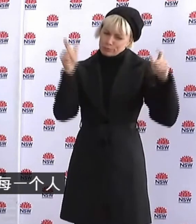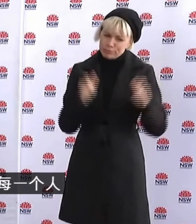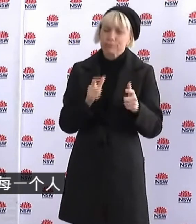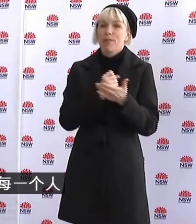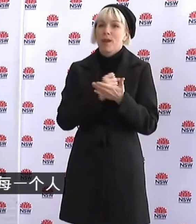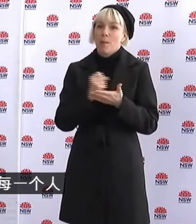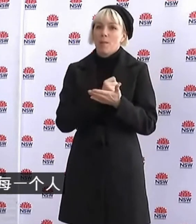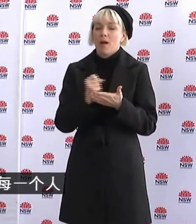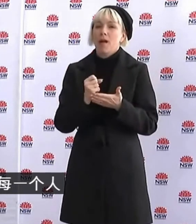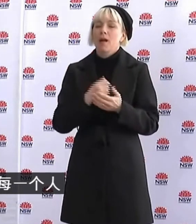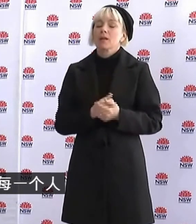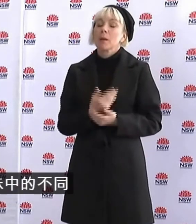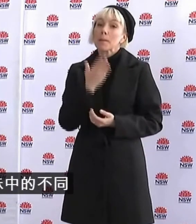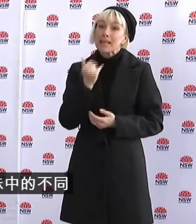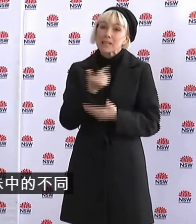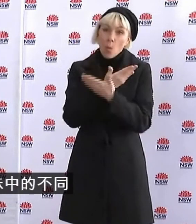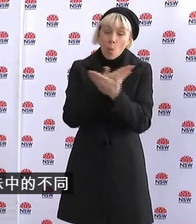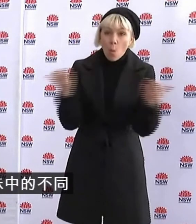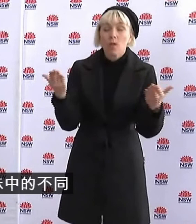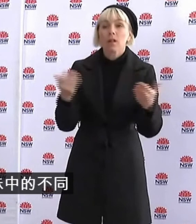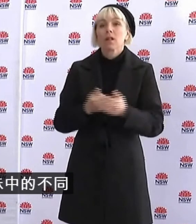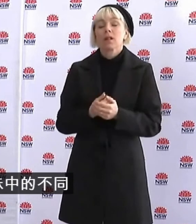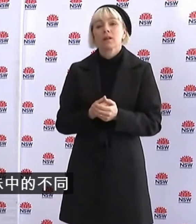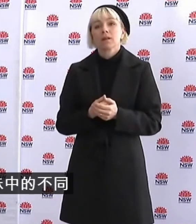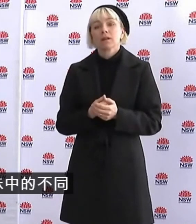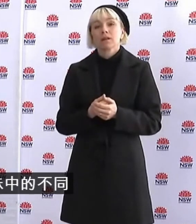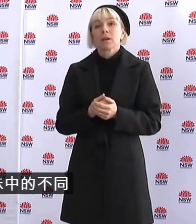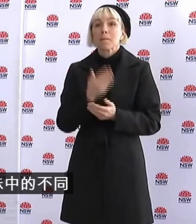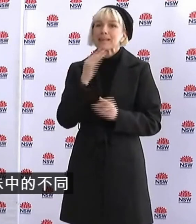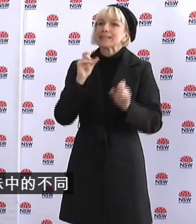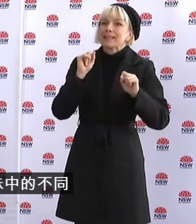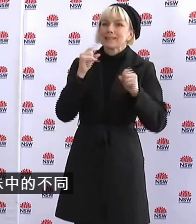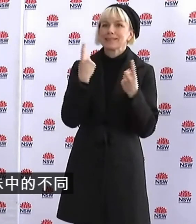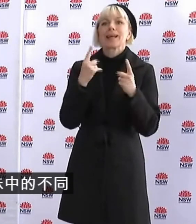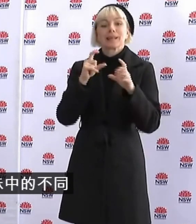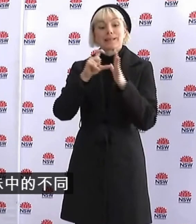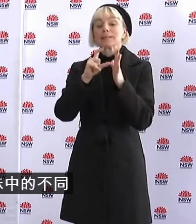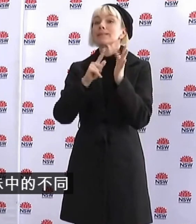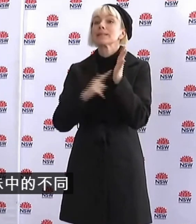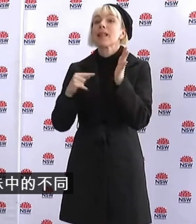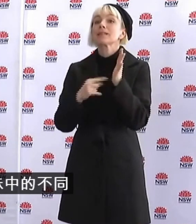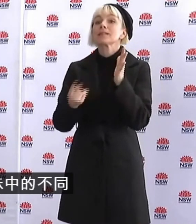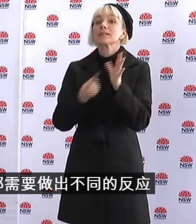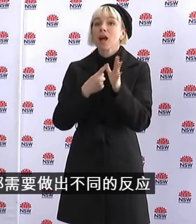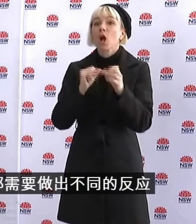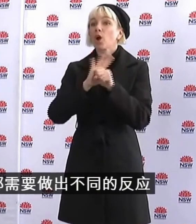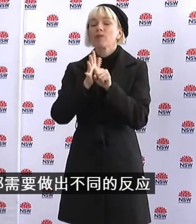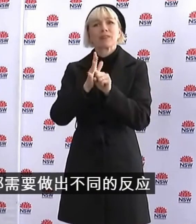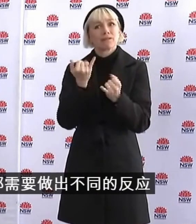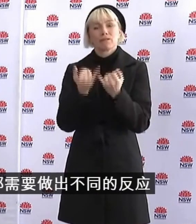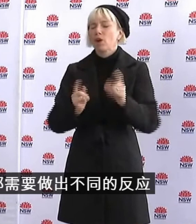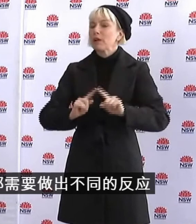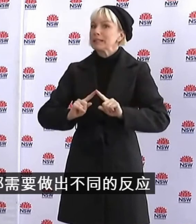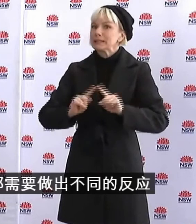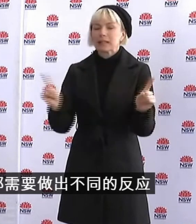appealing to every single person in the community. Please, please accept this is different to what we had in the last strains. That's why we